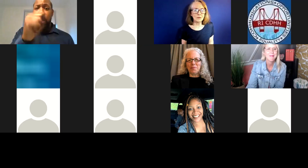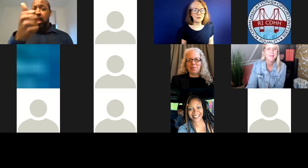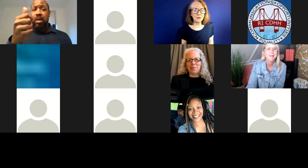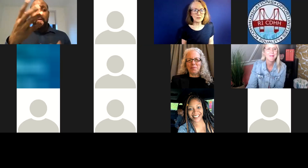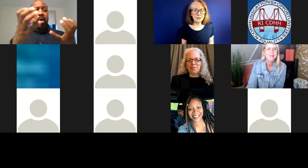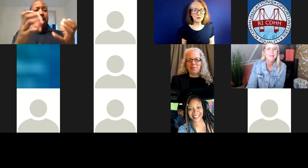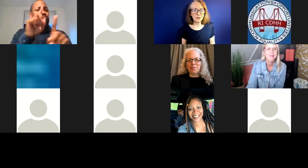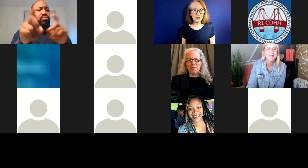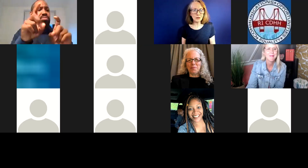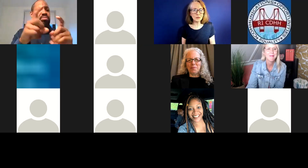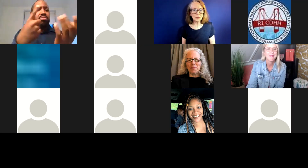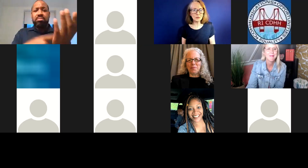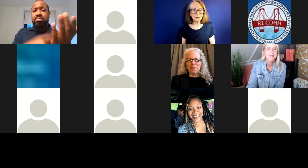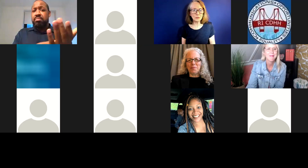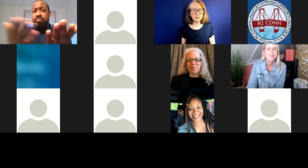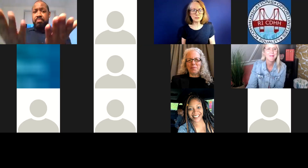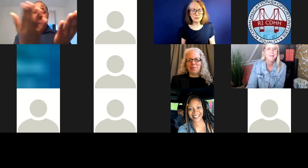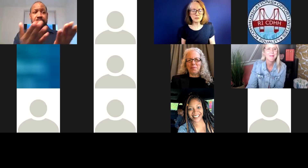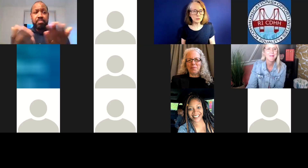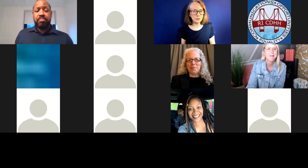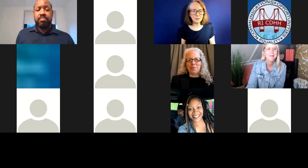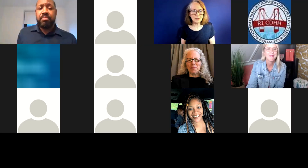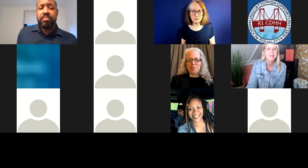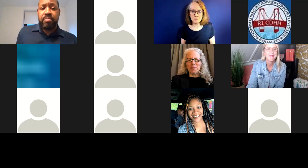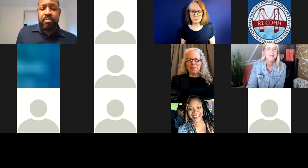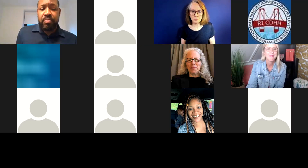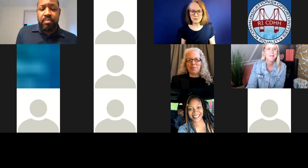Okay, thank you. Any other questions or comments, please?